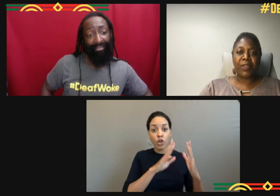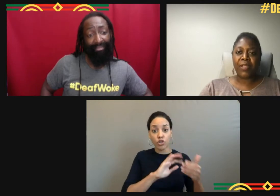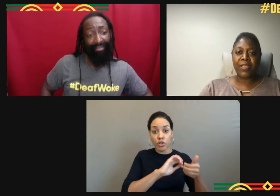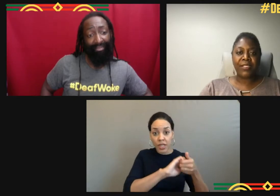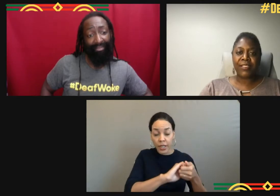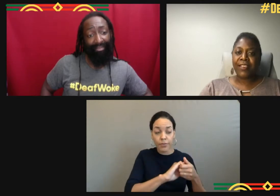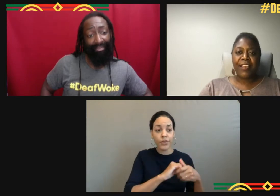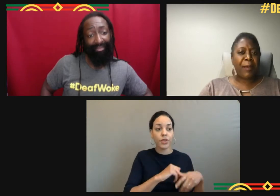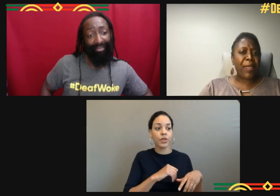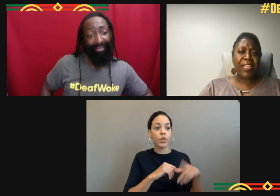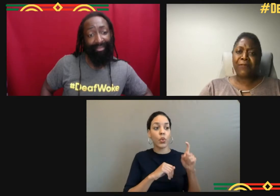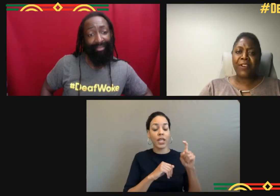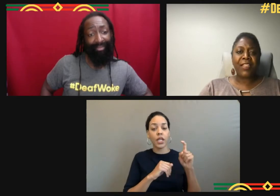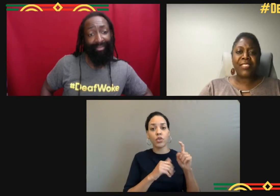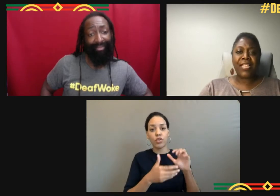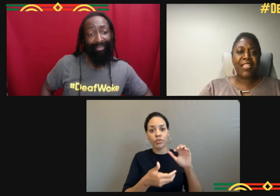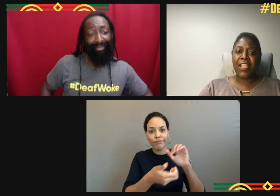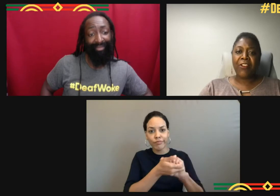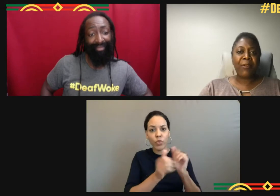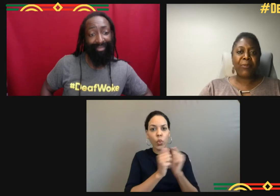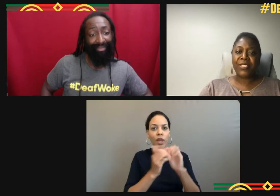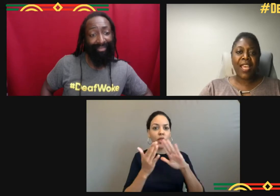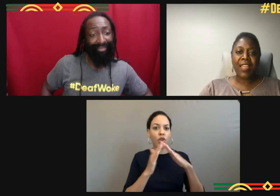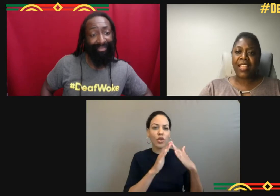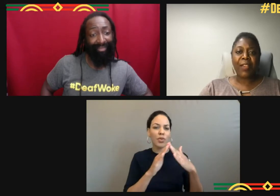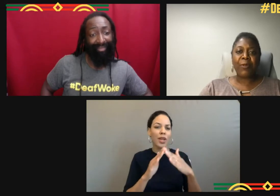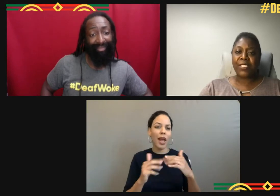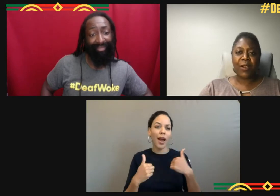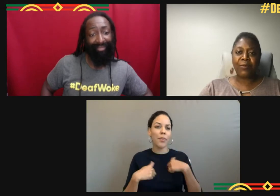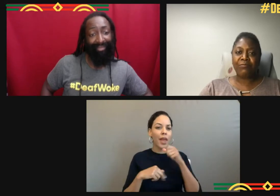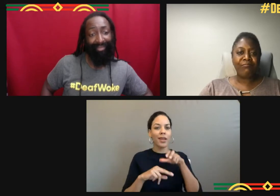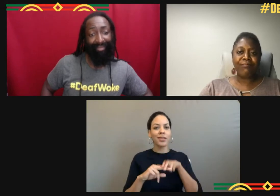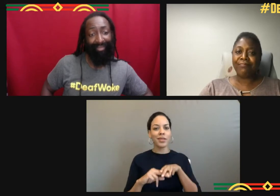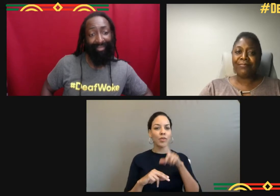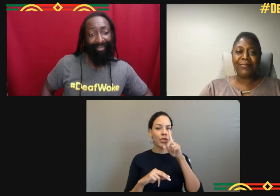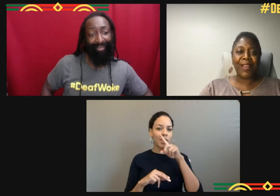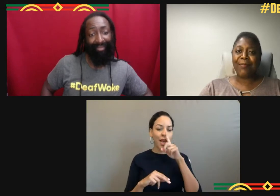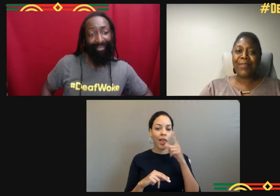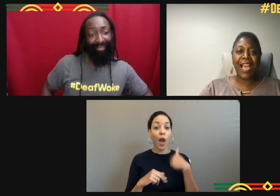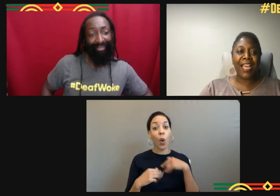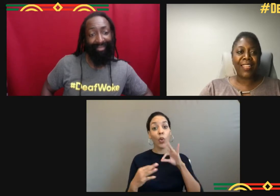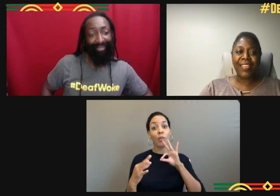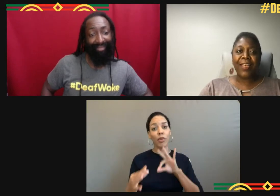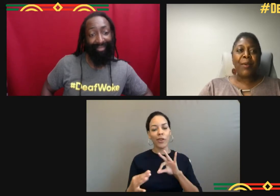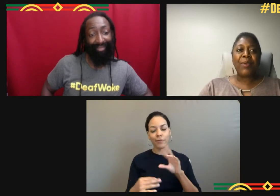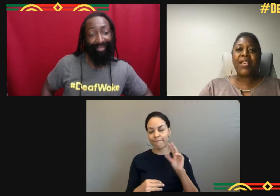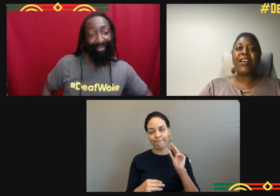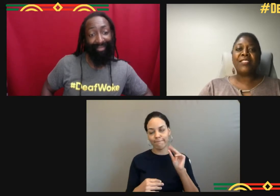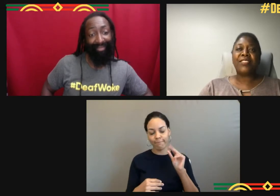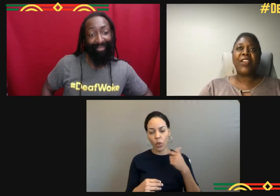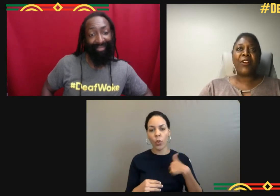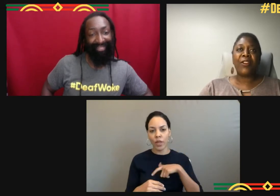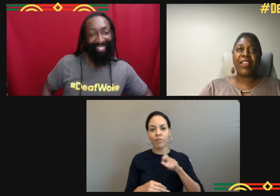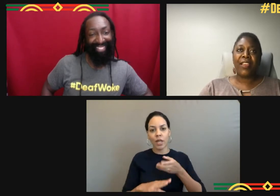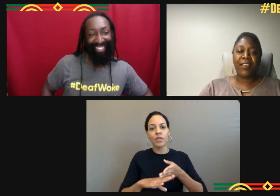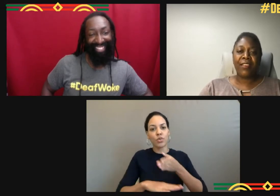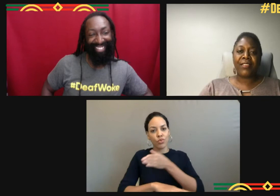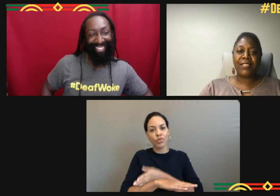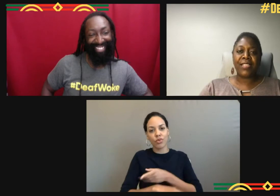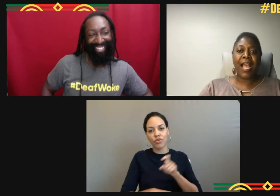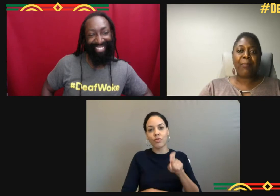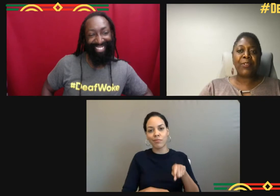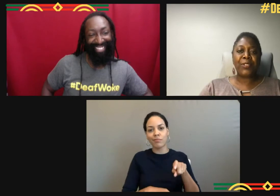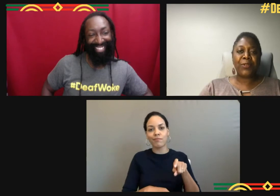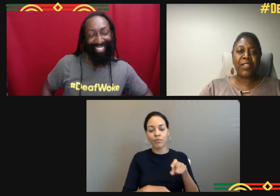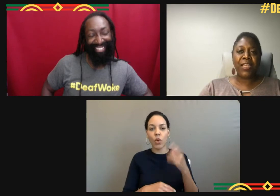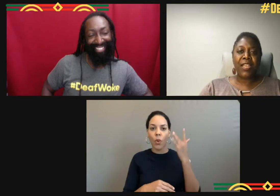our communities. I'm not even going to stand here and pretend like we don't. I'm not, because there